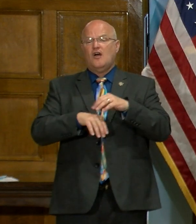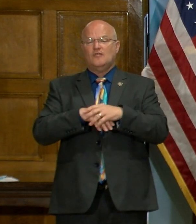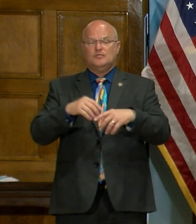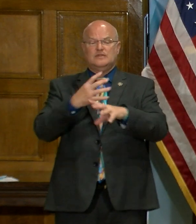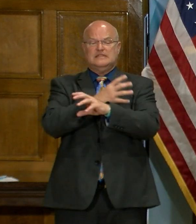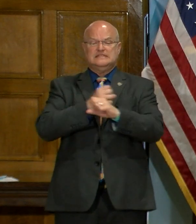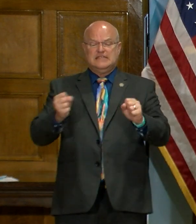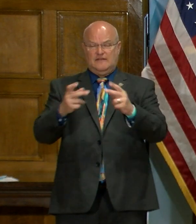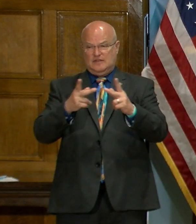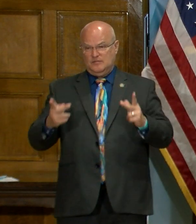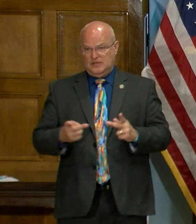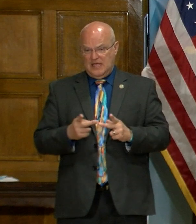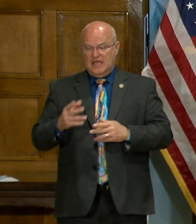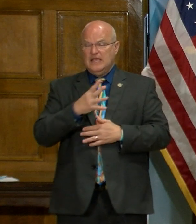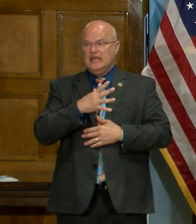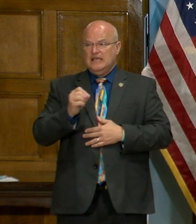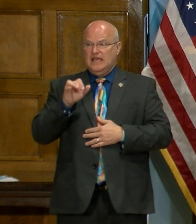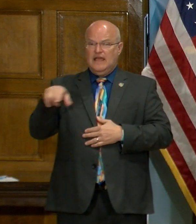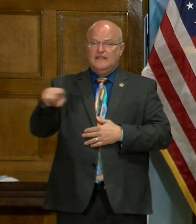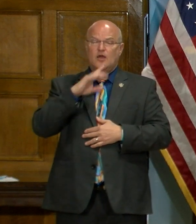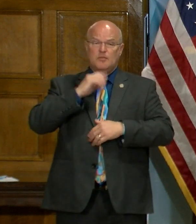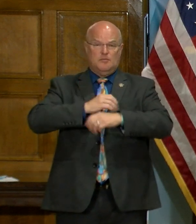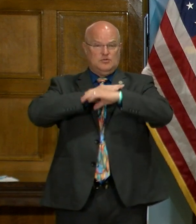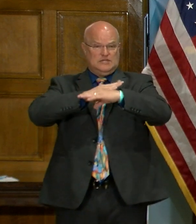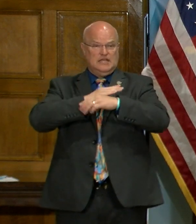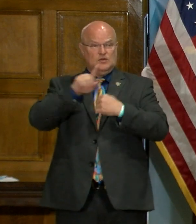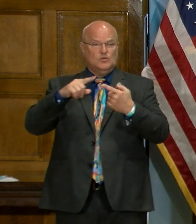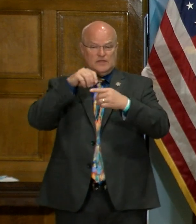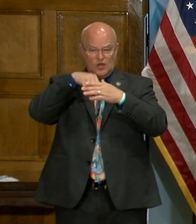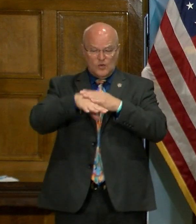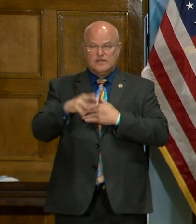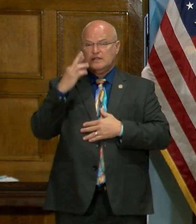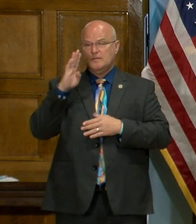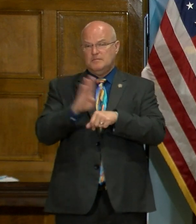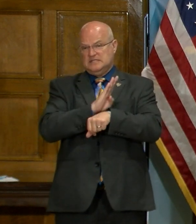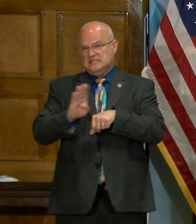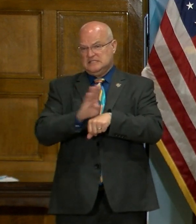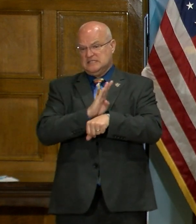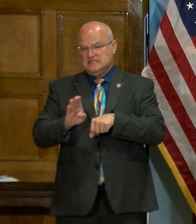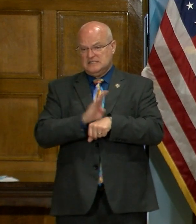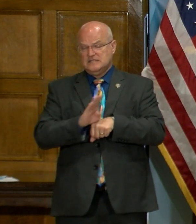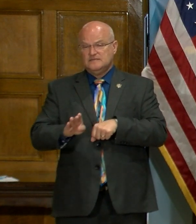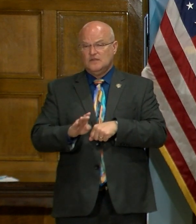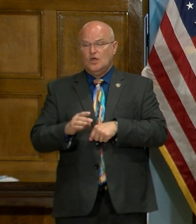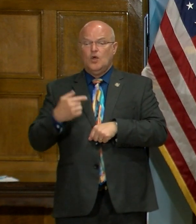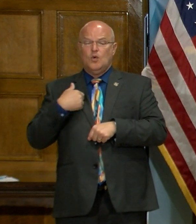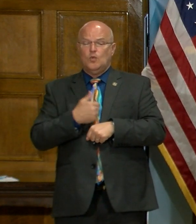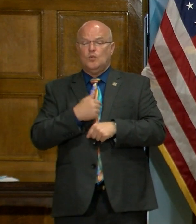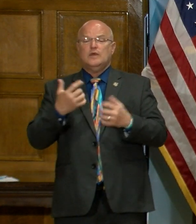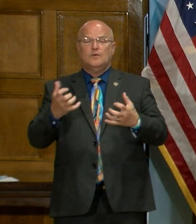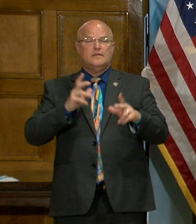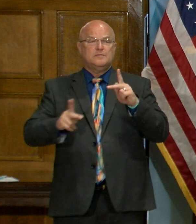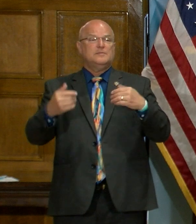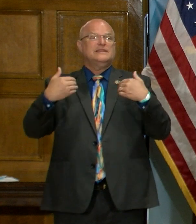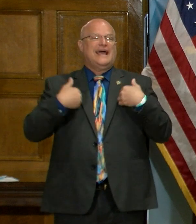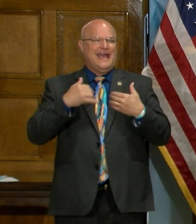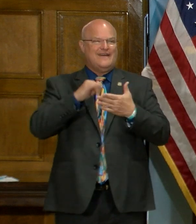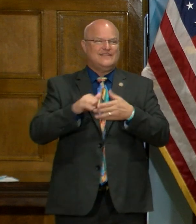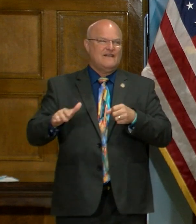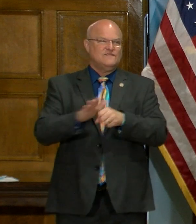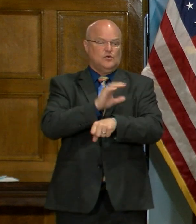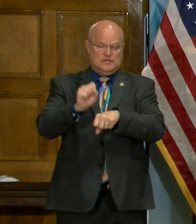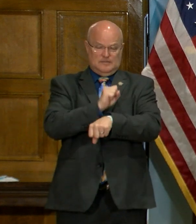in the safety measures and that they're going to be protected when they go into those businesses, because we want those people to have that